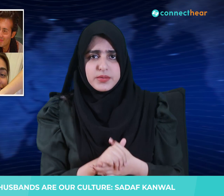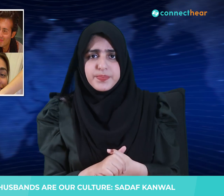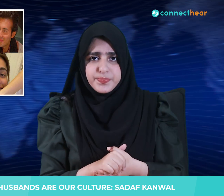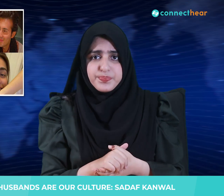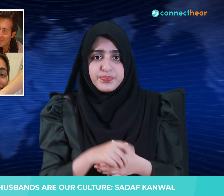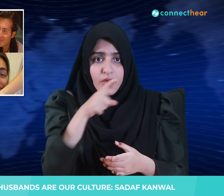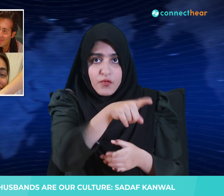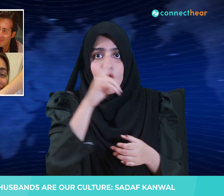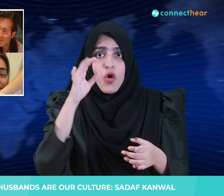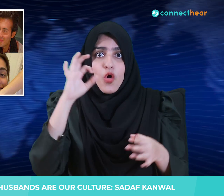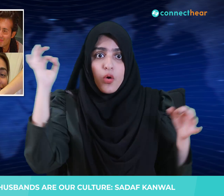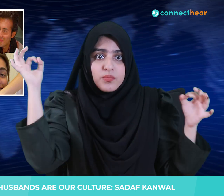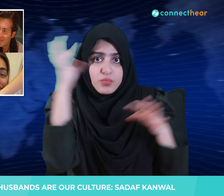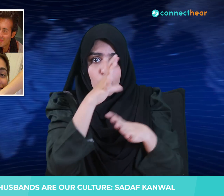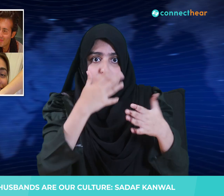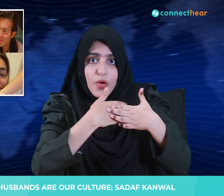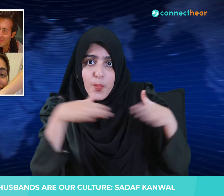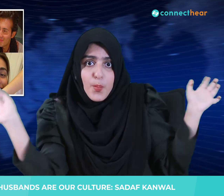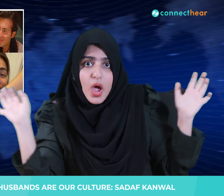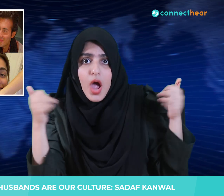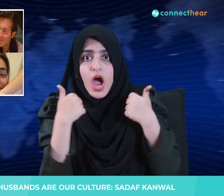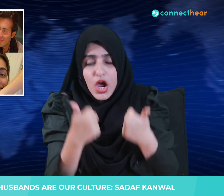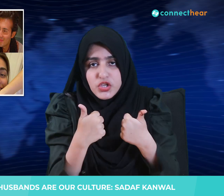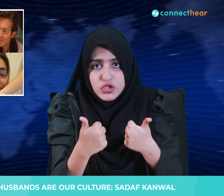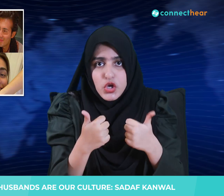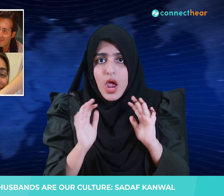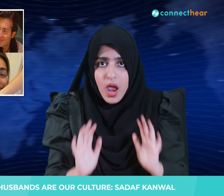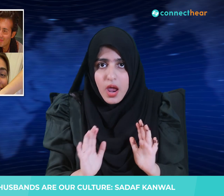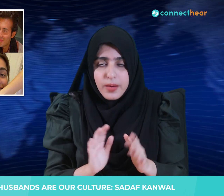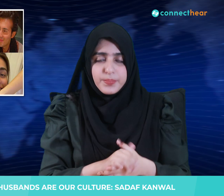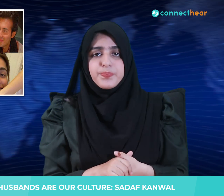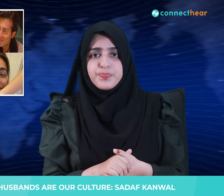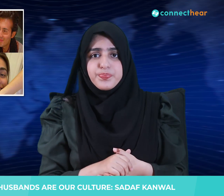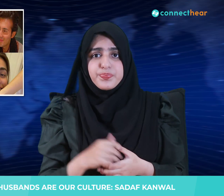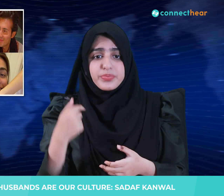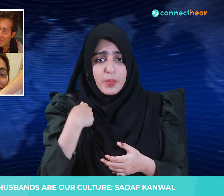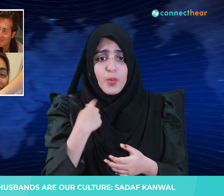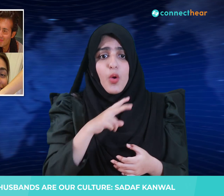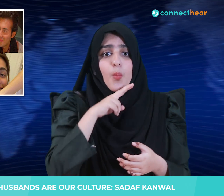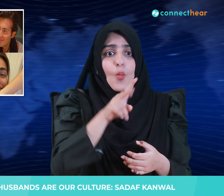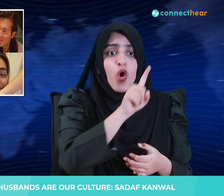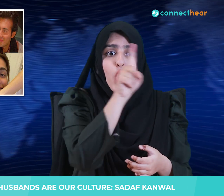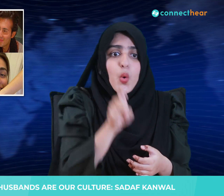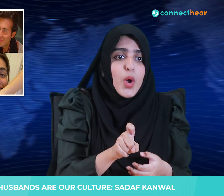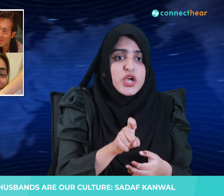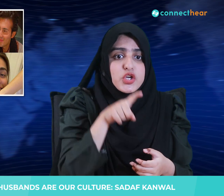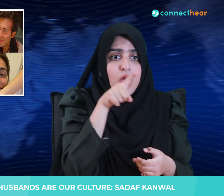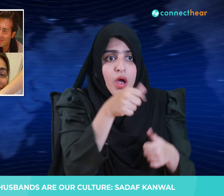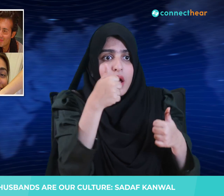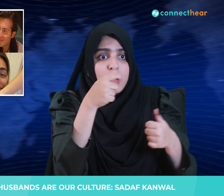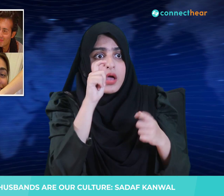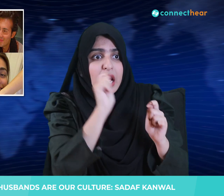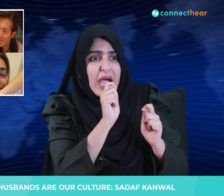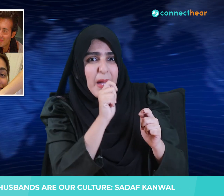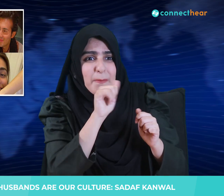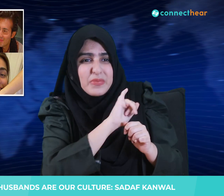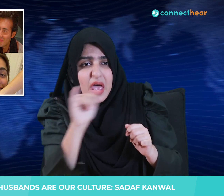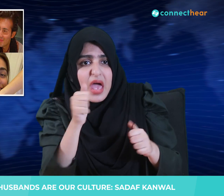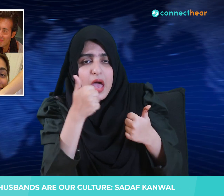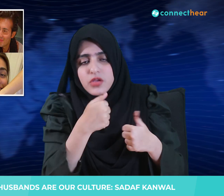small film. It was actually the biggest film at the time. He continued, I had no right to question her choices. As a colleague,